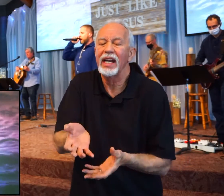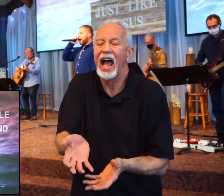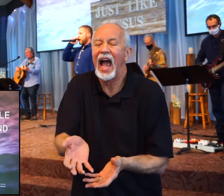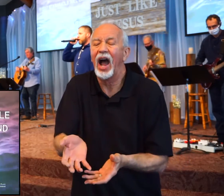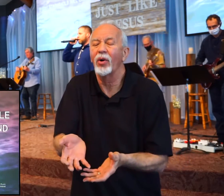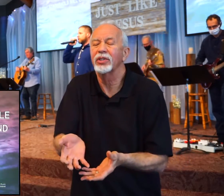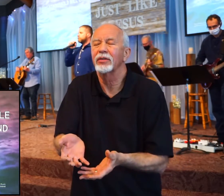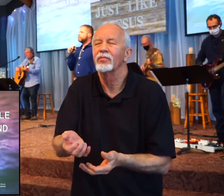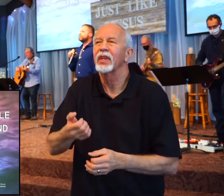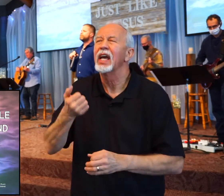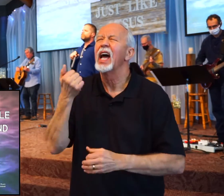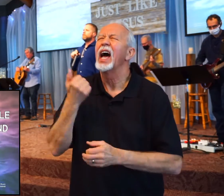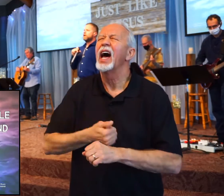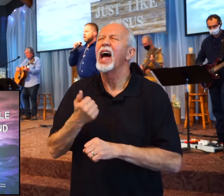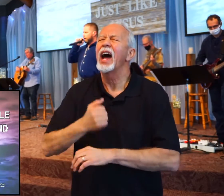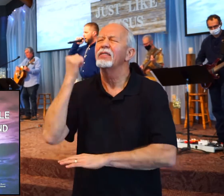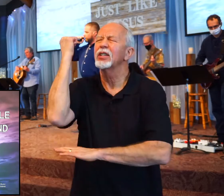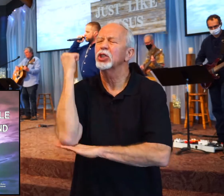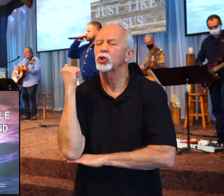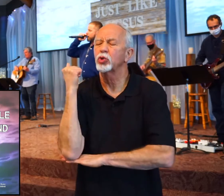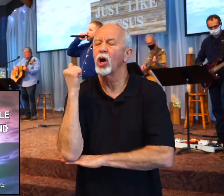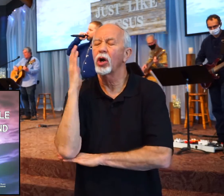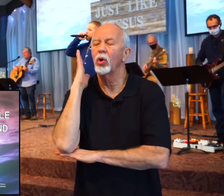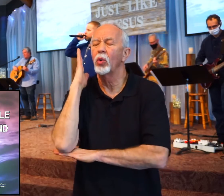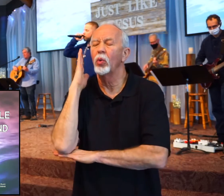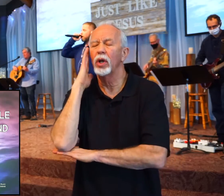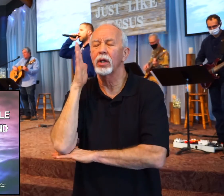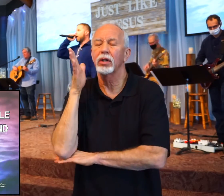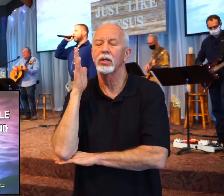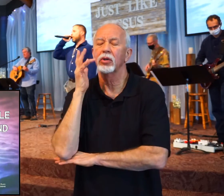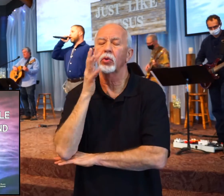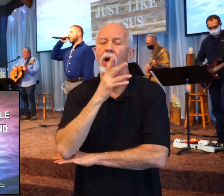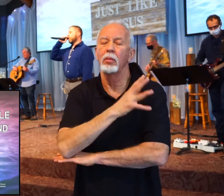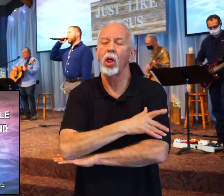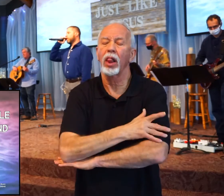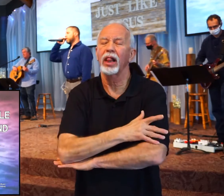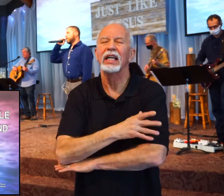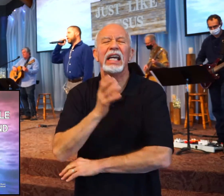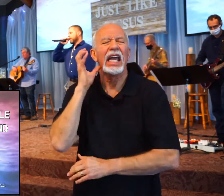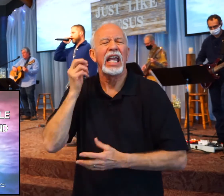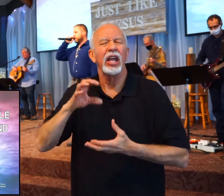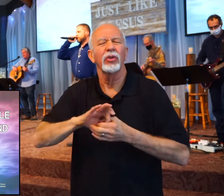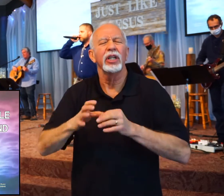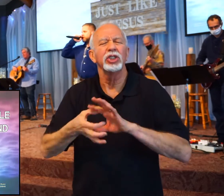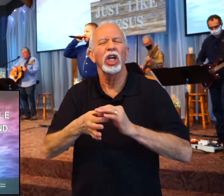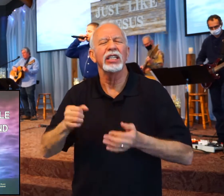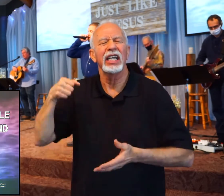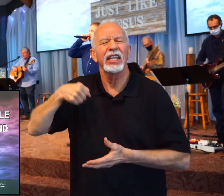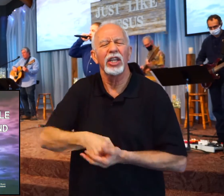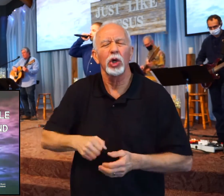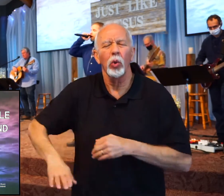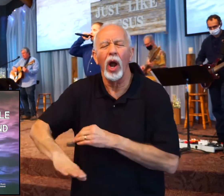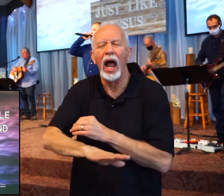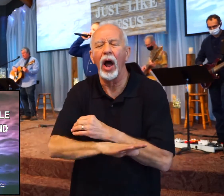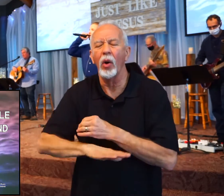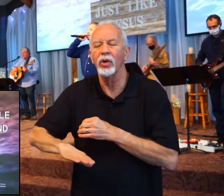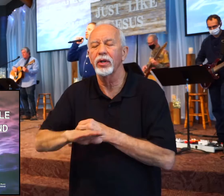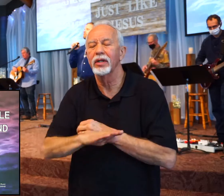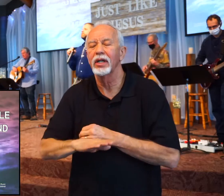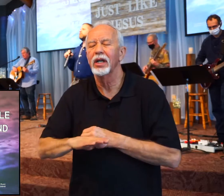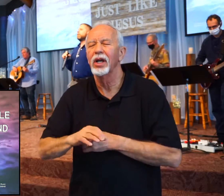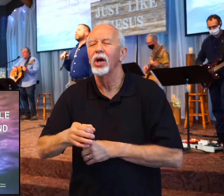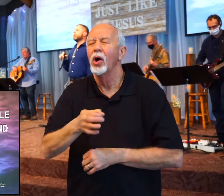it out. Every stronghold will crumble, hear the chains hit the